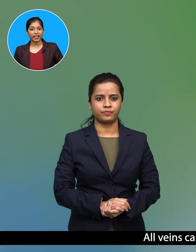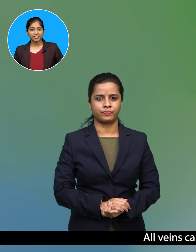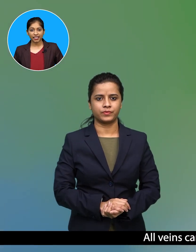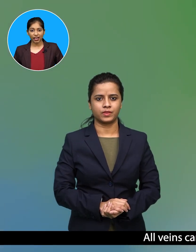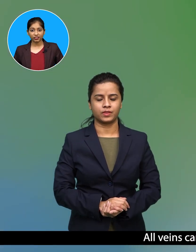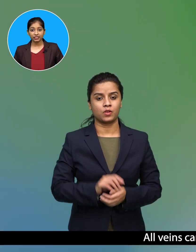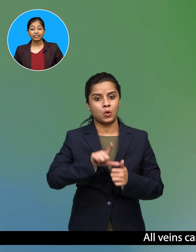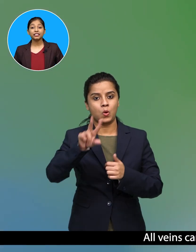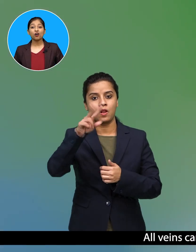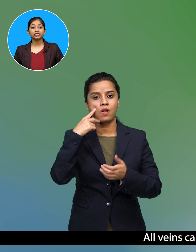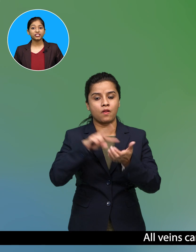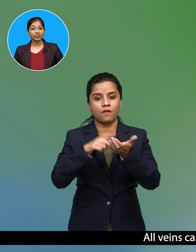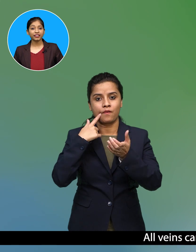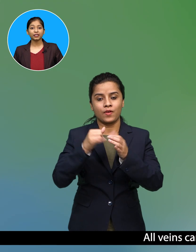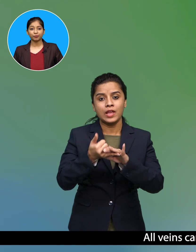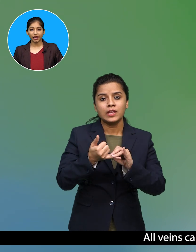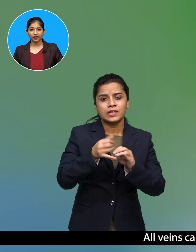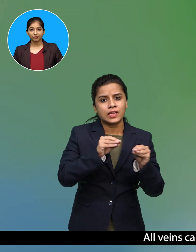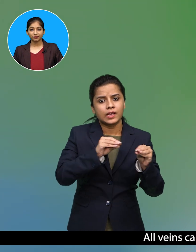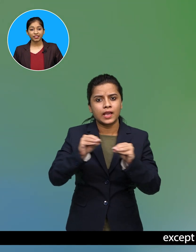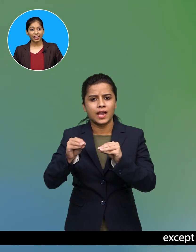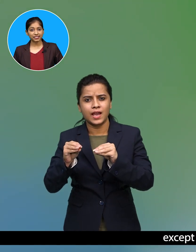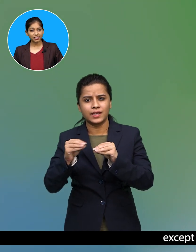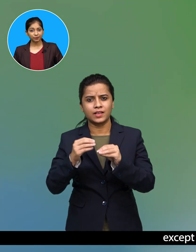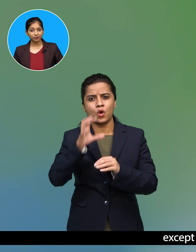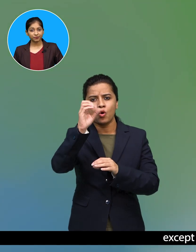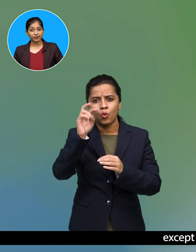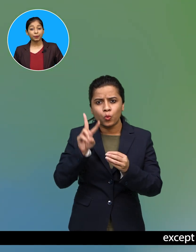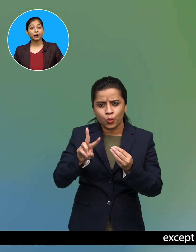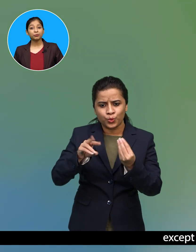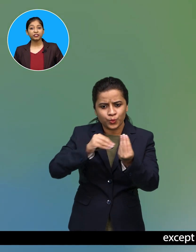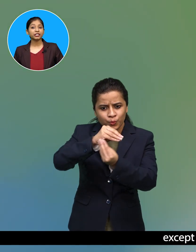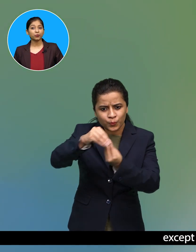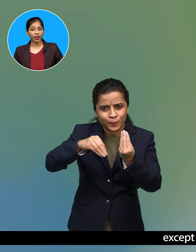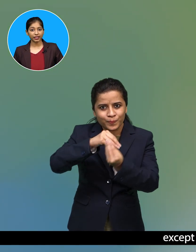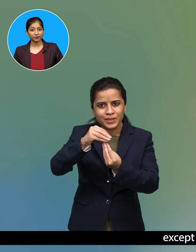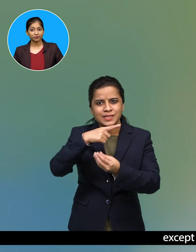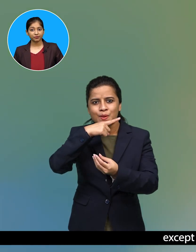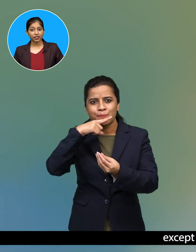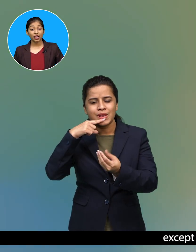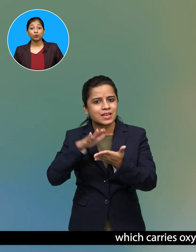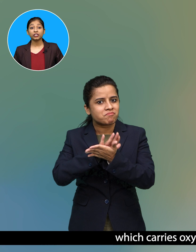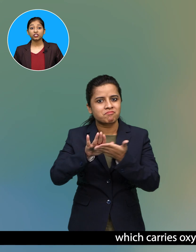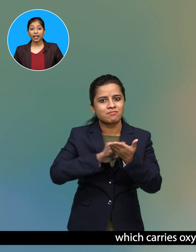All veins carry deoxygenated blood except the pulmonary vein, which